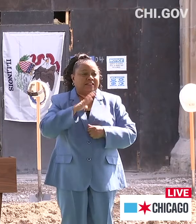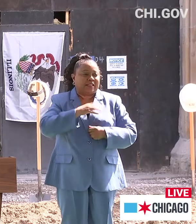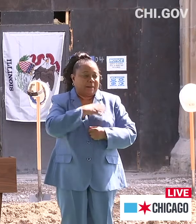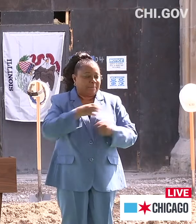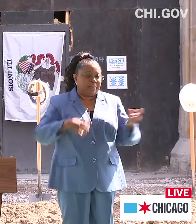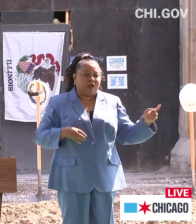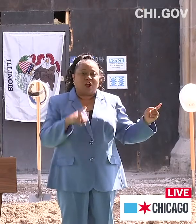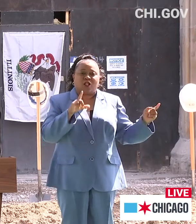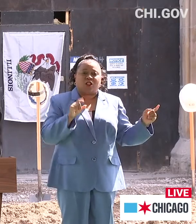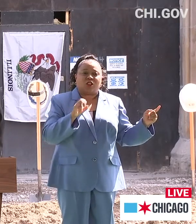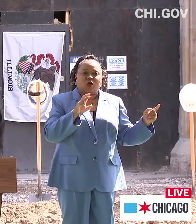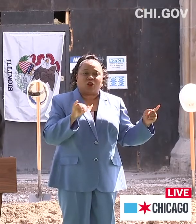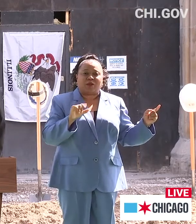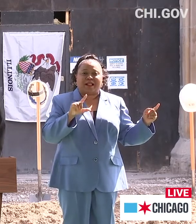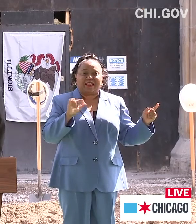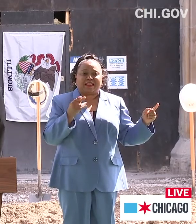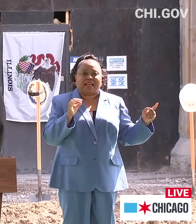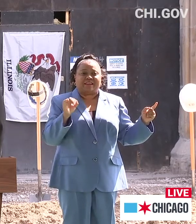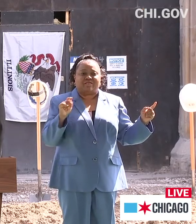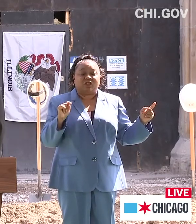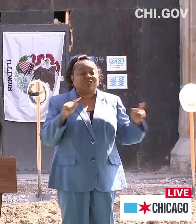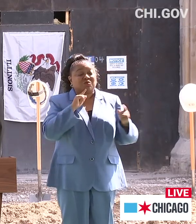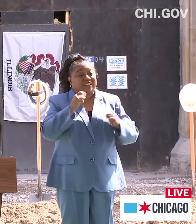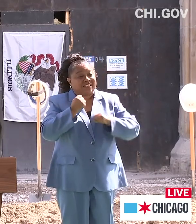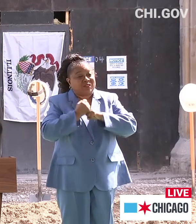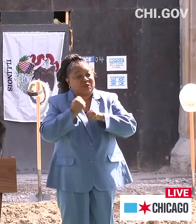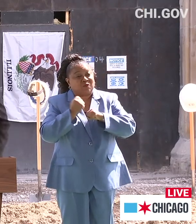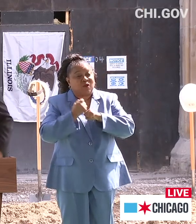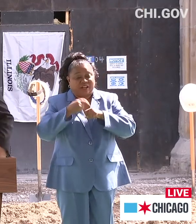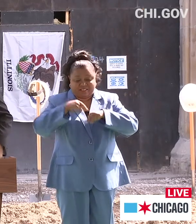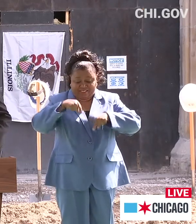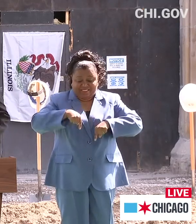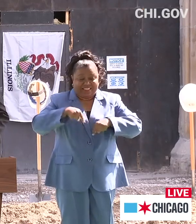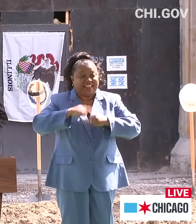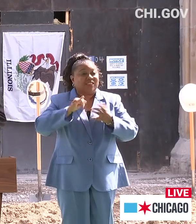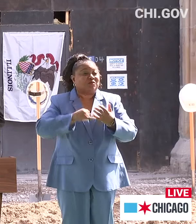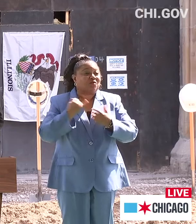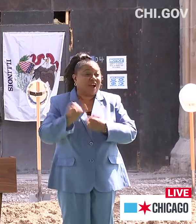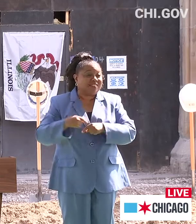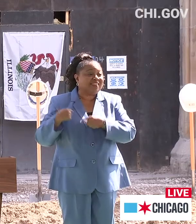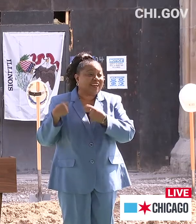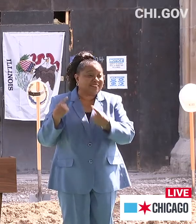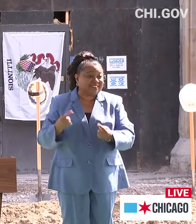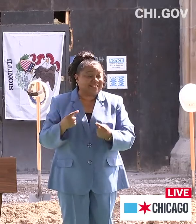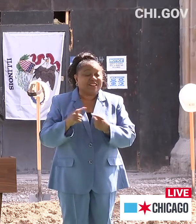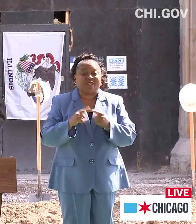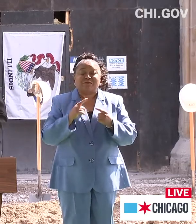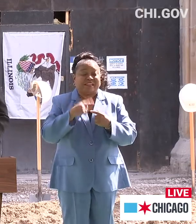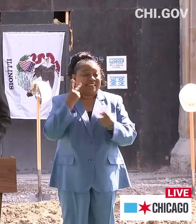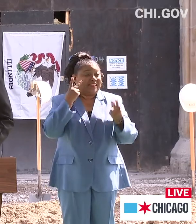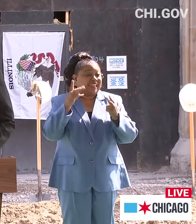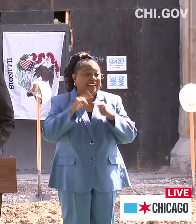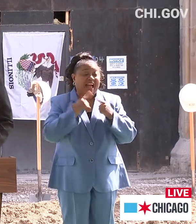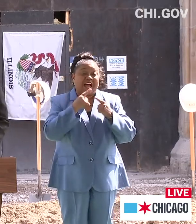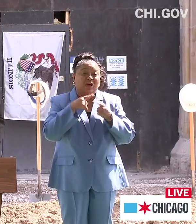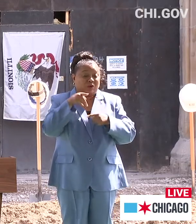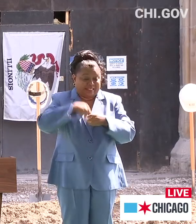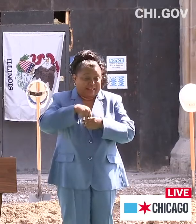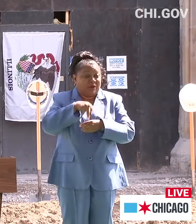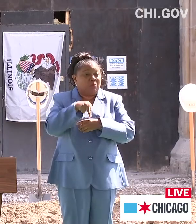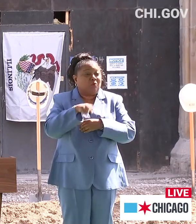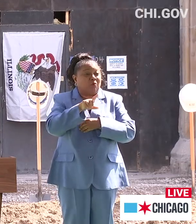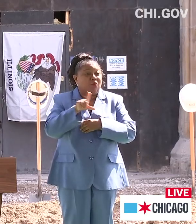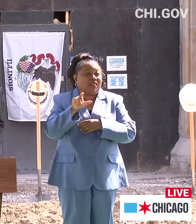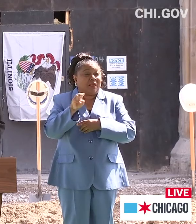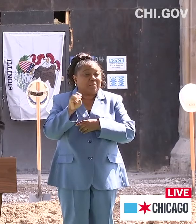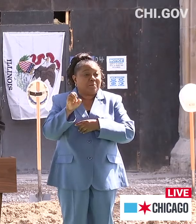Mayor, Lori Lightfoot, who has been very supportive of this project. But seeing how we're in Pullman